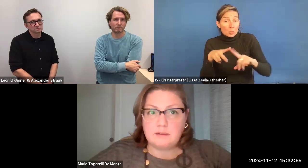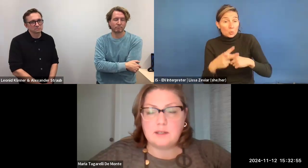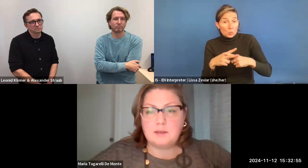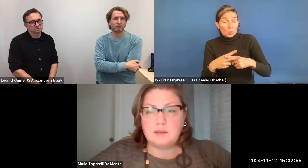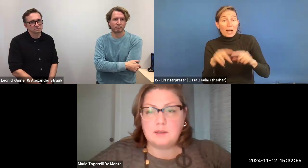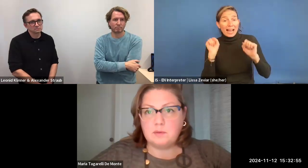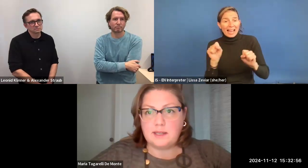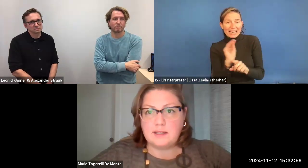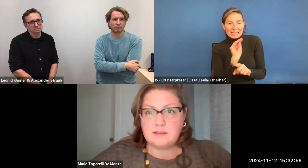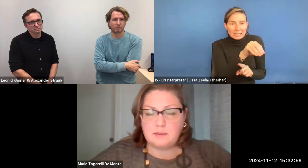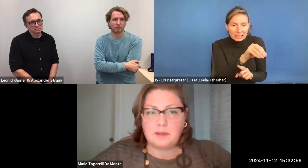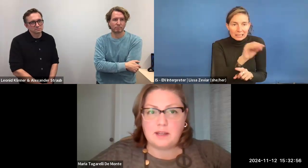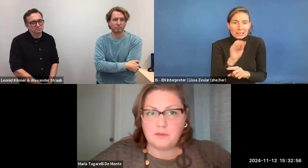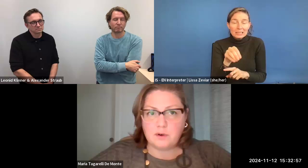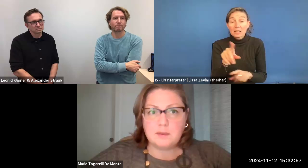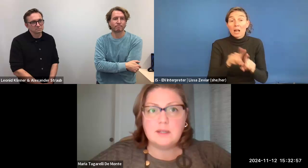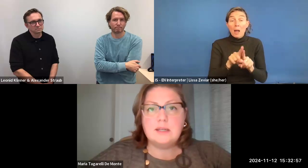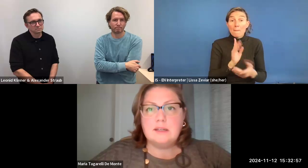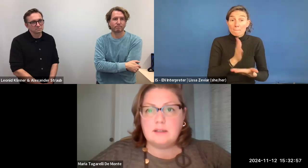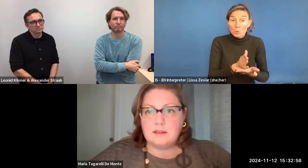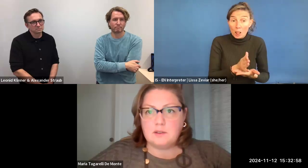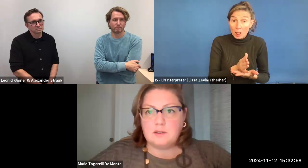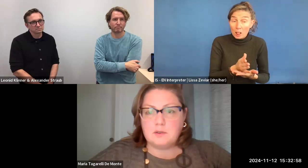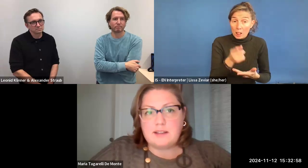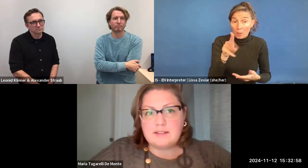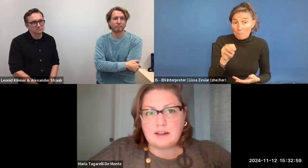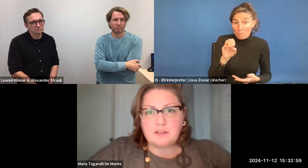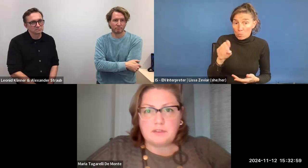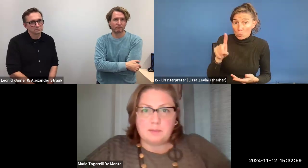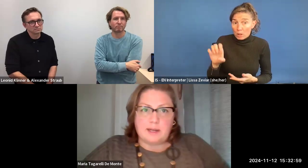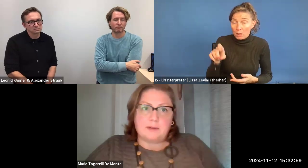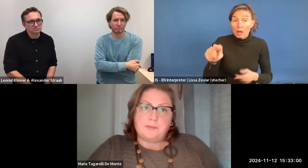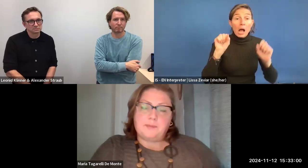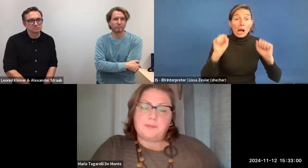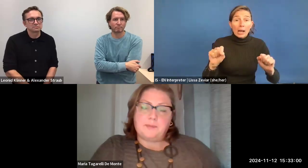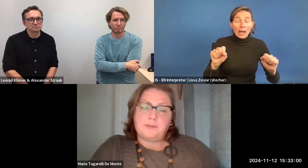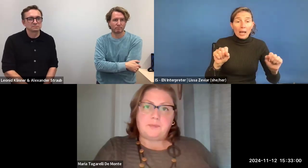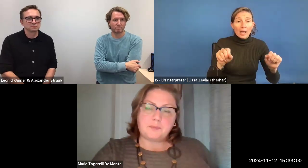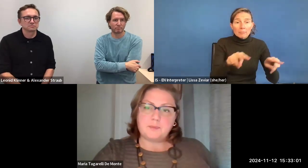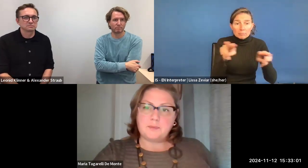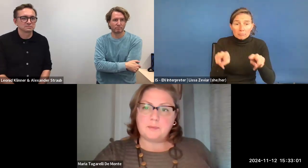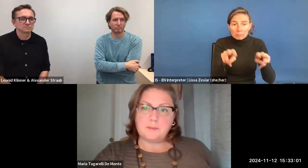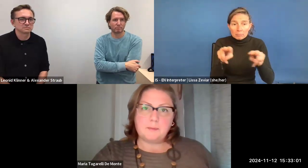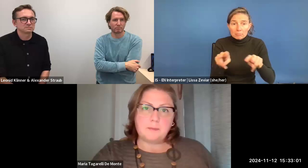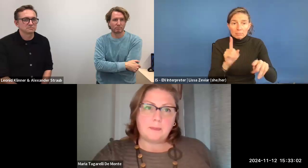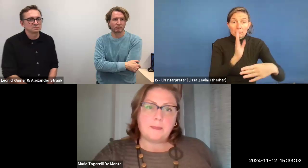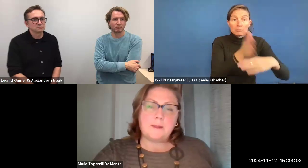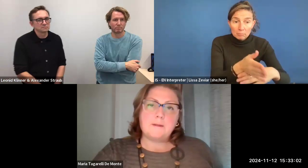be embedded in a Moodle-based platform to provide this kind of feedback?